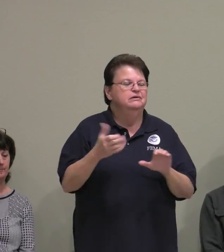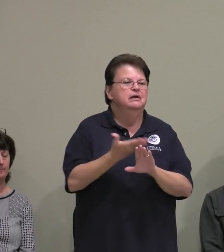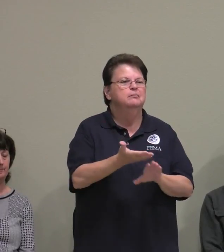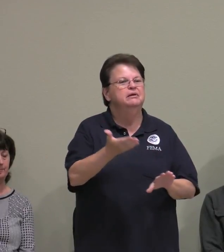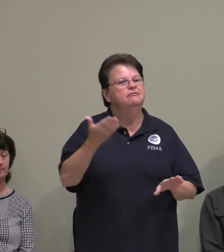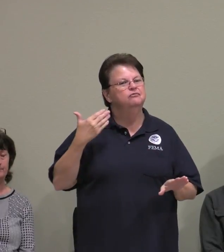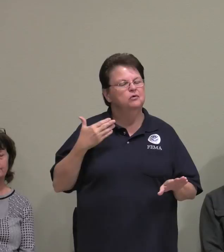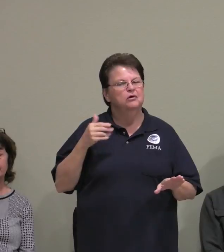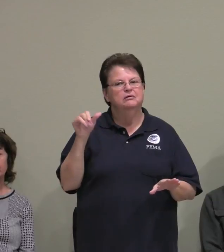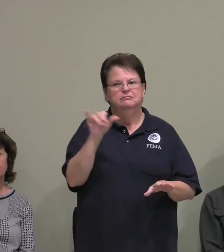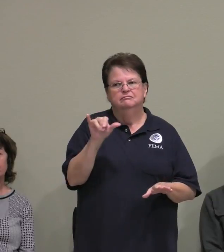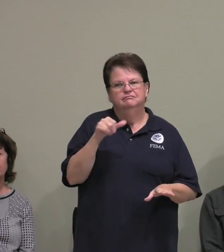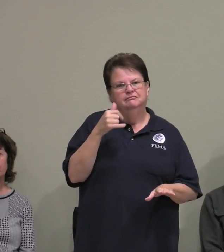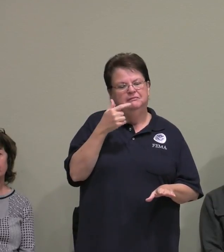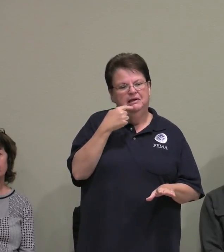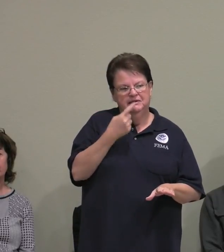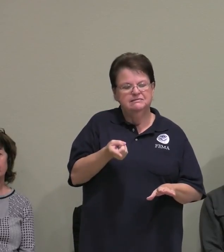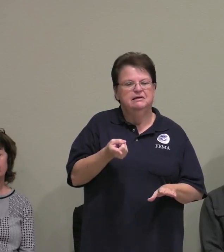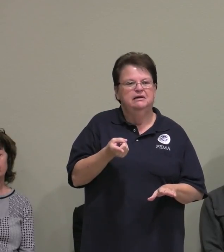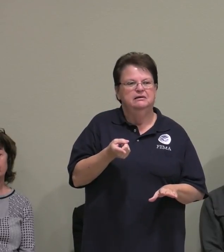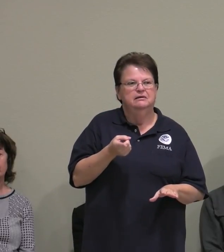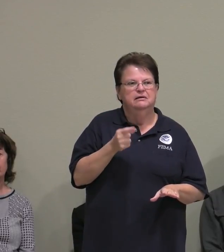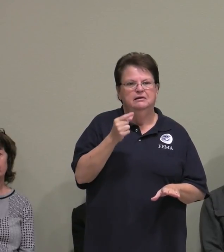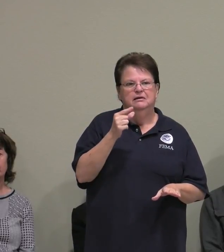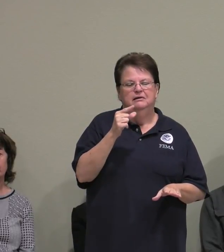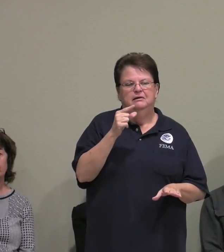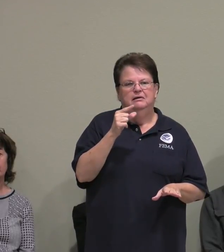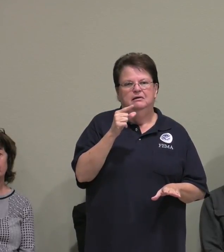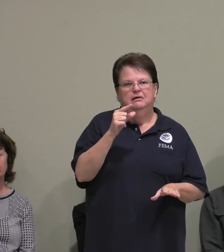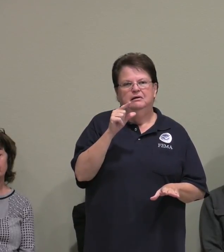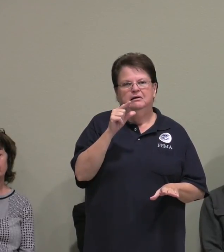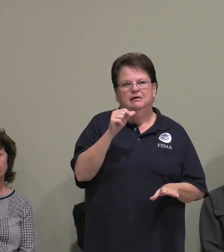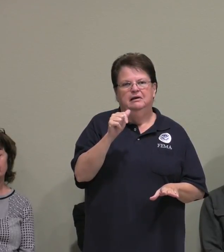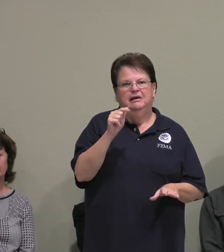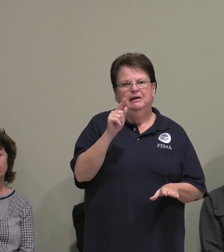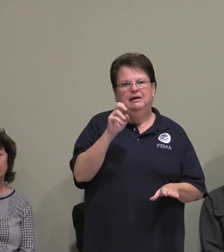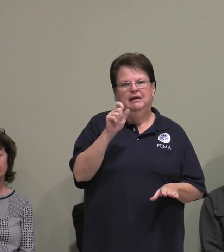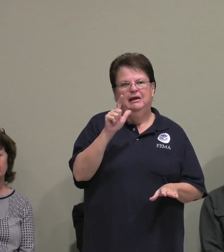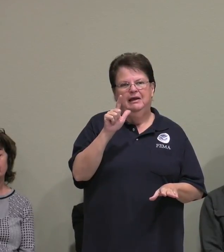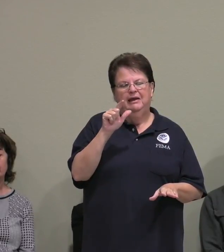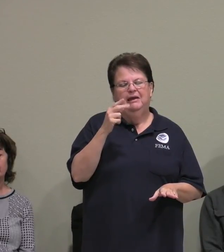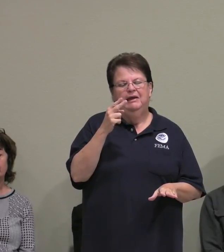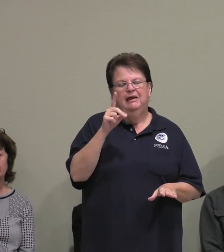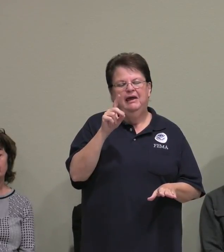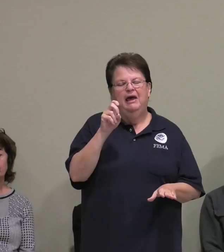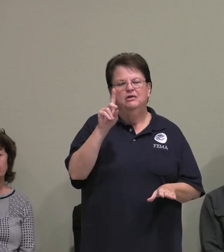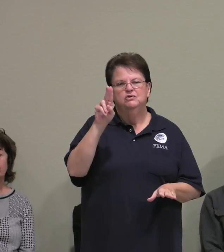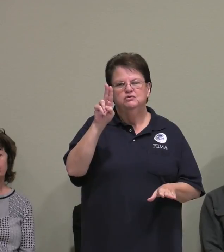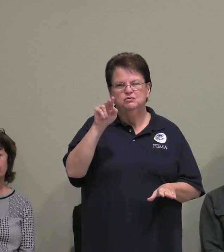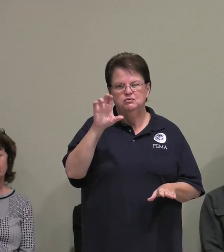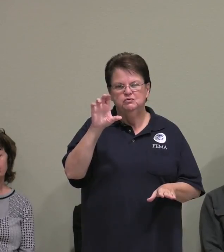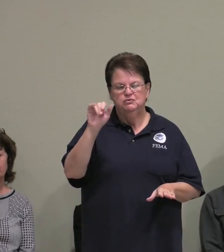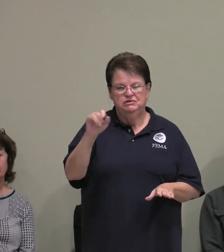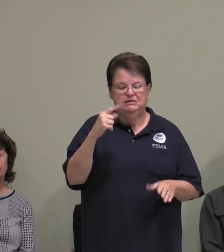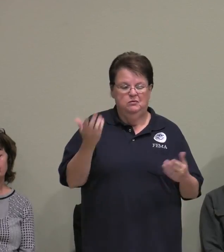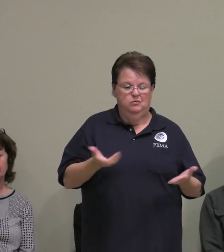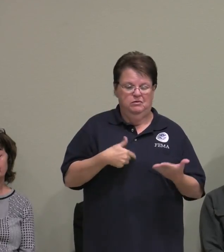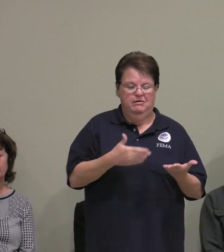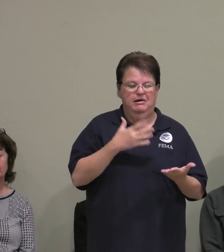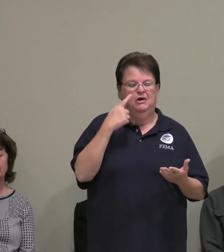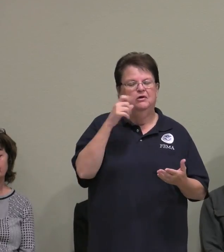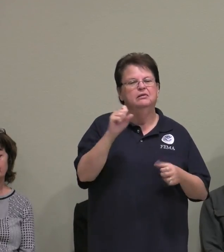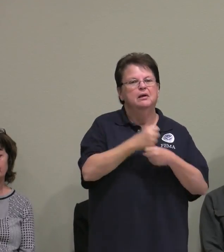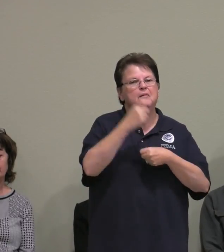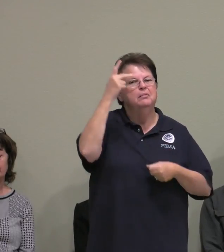Director Galaducci said, this agency in coordination with Cal OES is here to ensure that not only